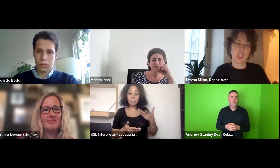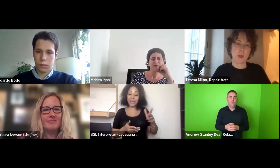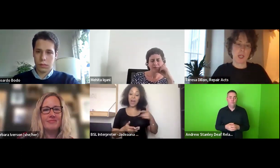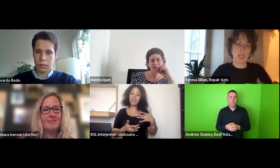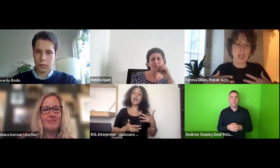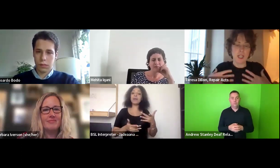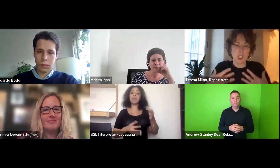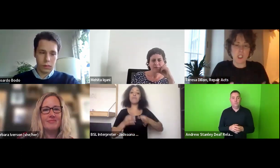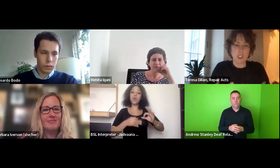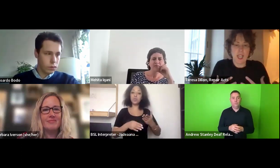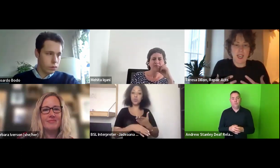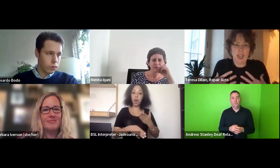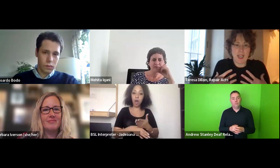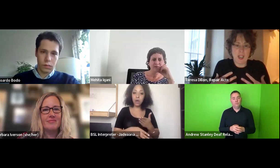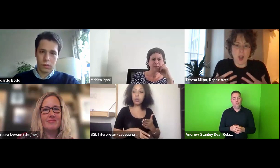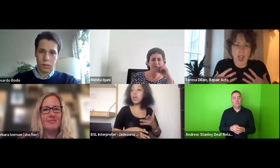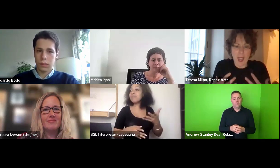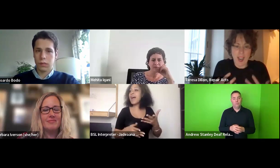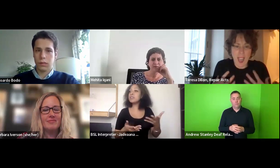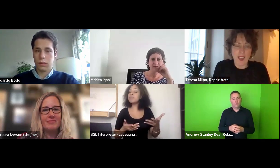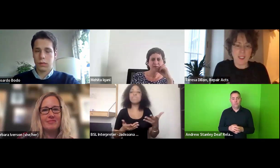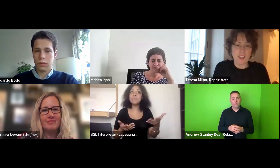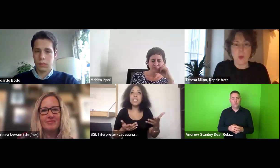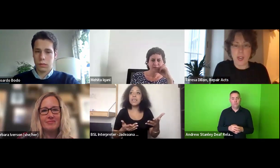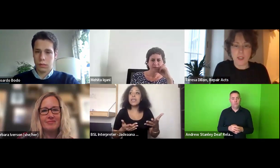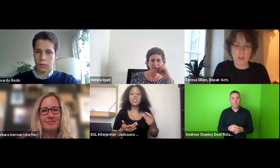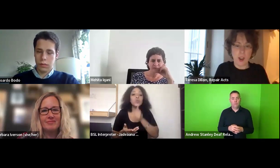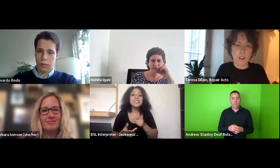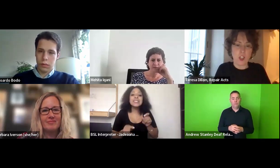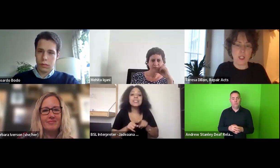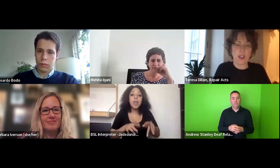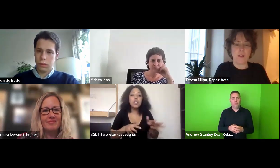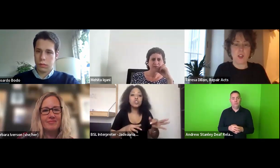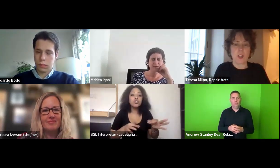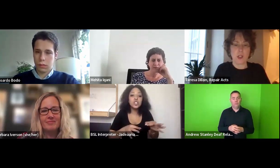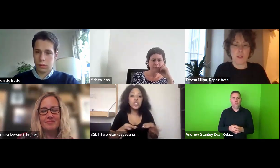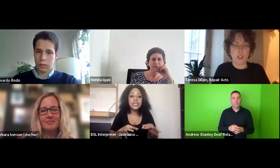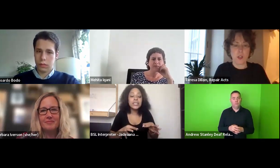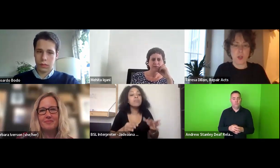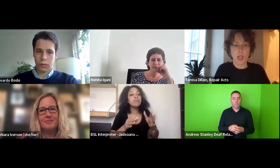similar strategy, because it just, it hangs as a weight very visually then in